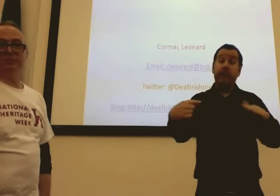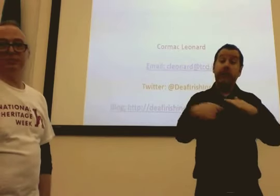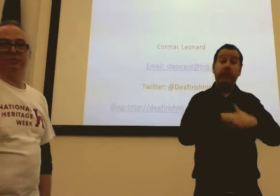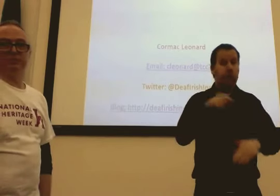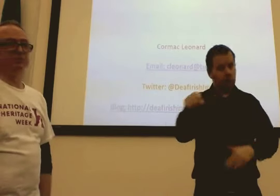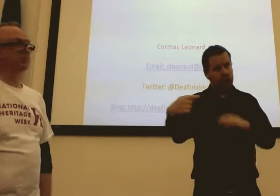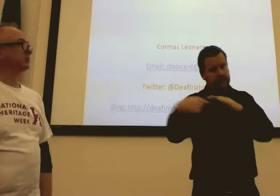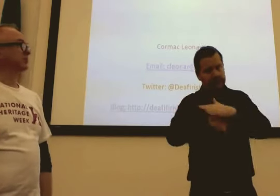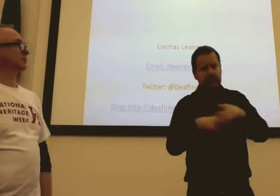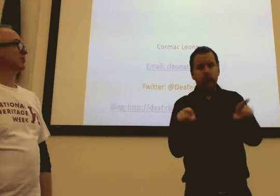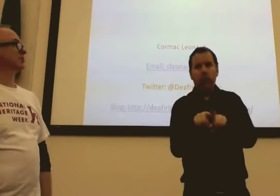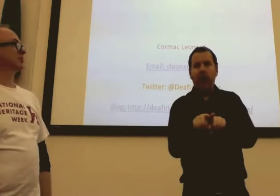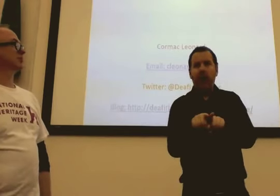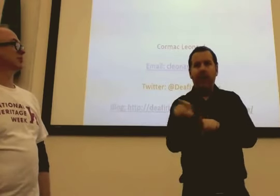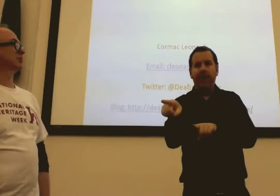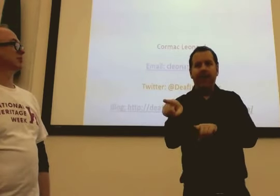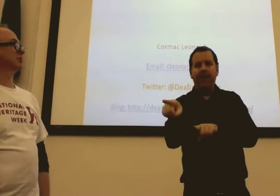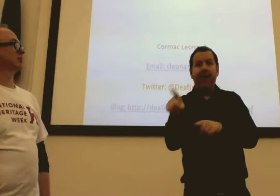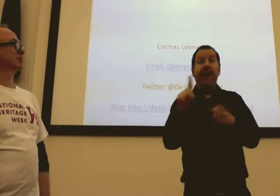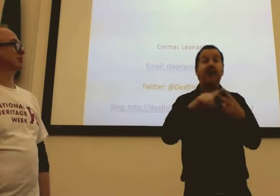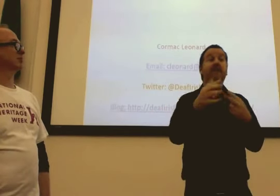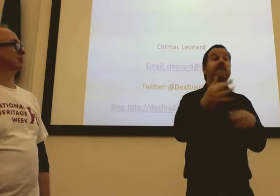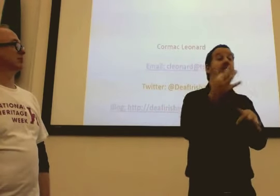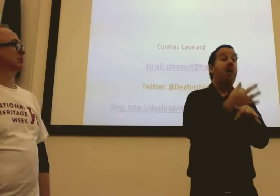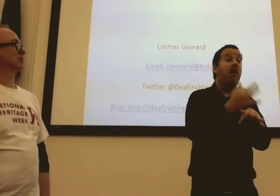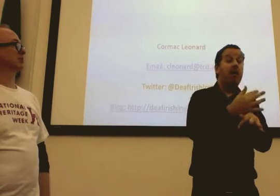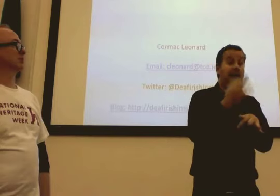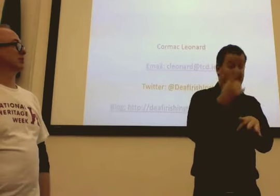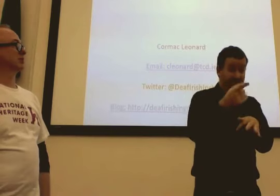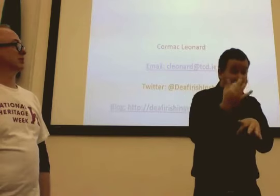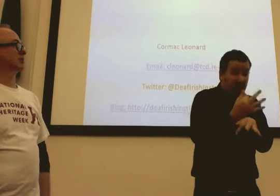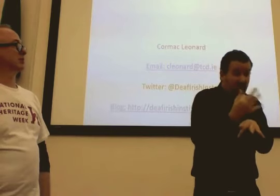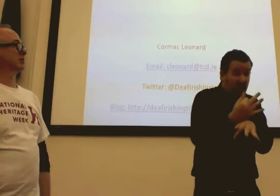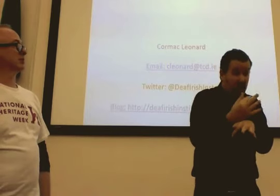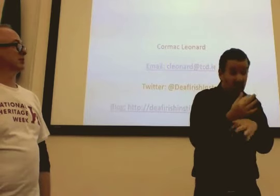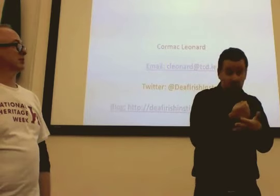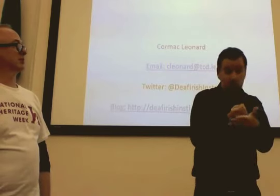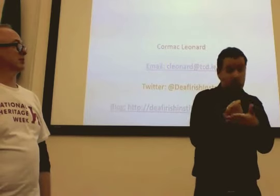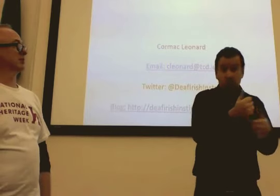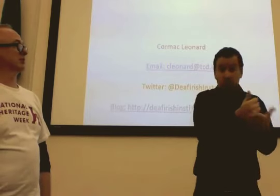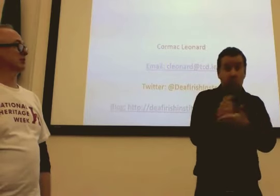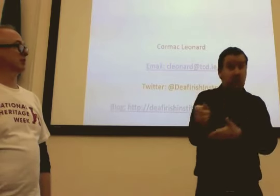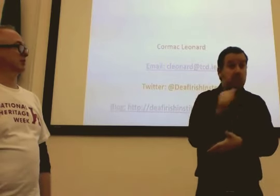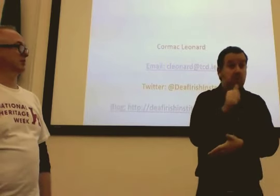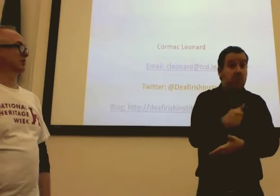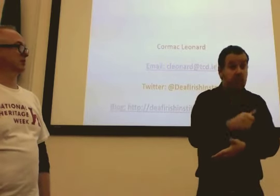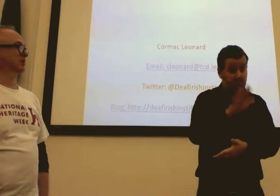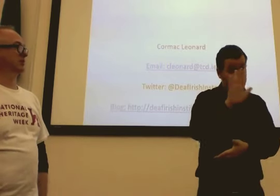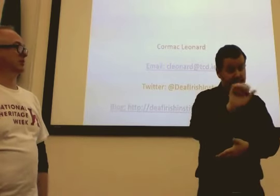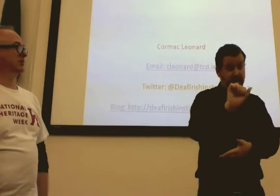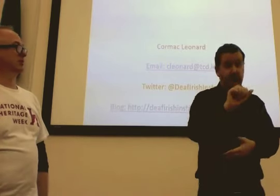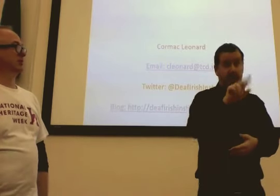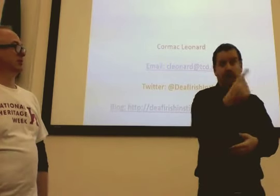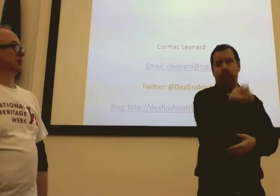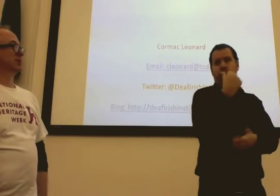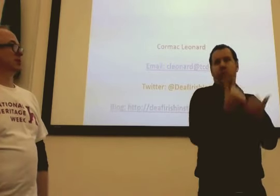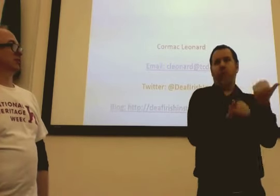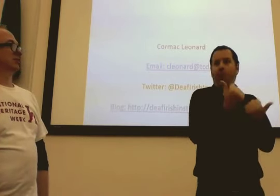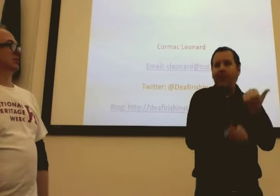was very strict on that front. That if you go into the workhouse, or if your children go into the workhouse, you go in with them. You can't